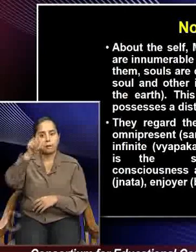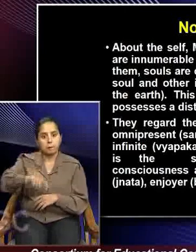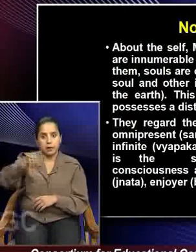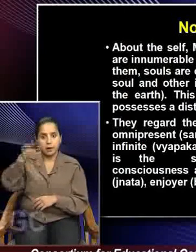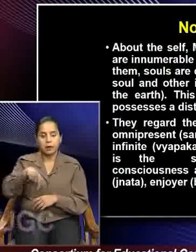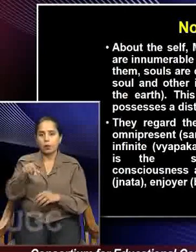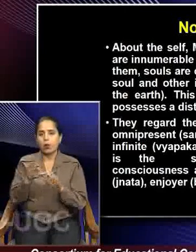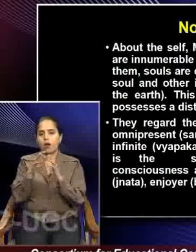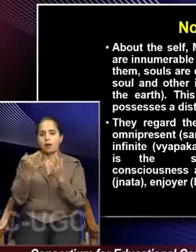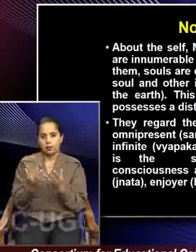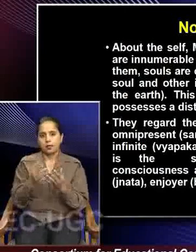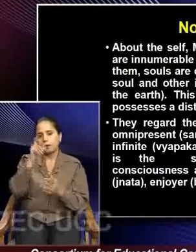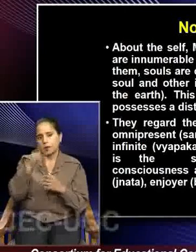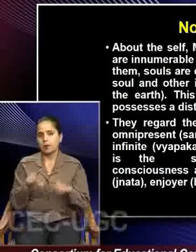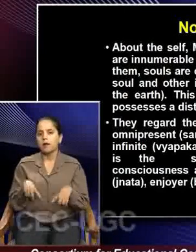of the earth.